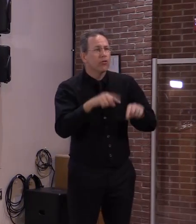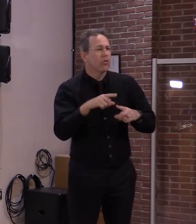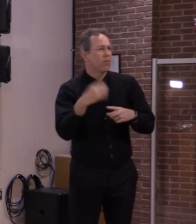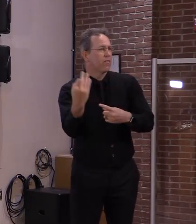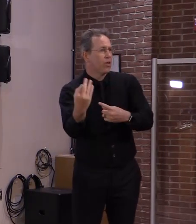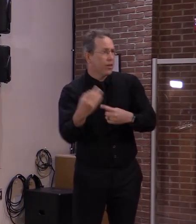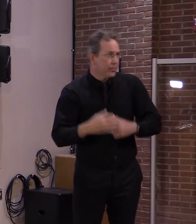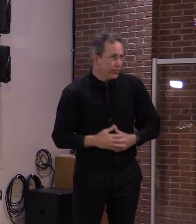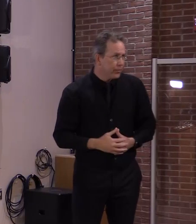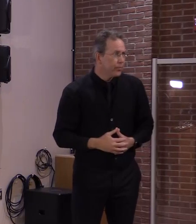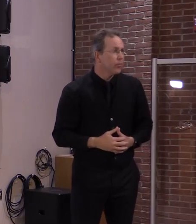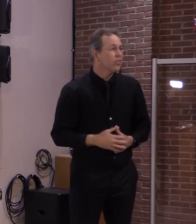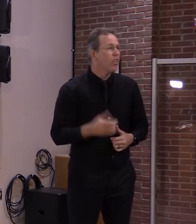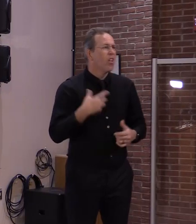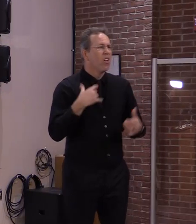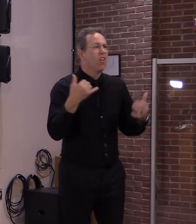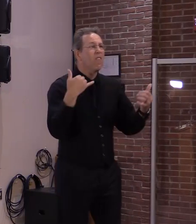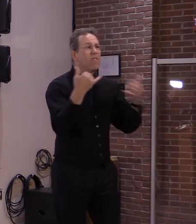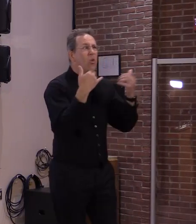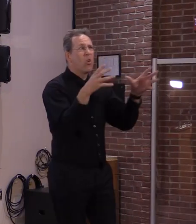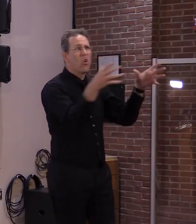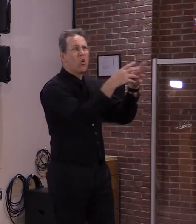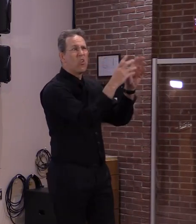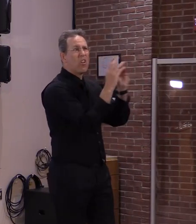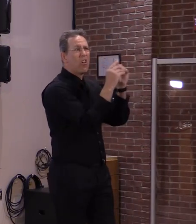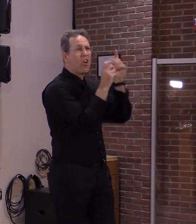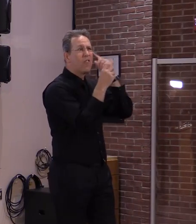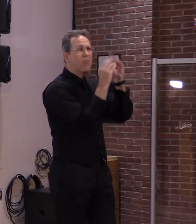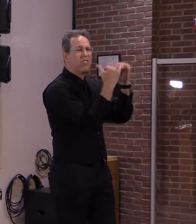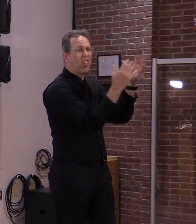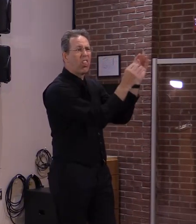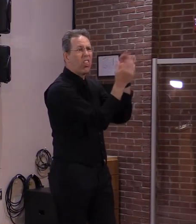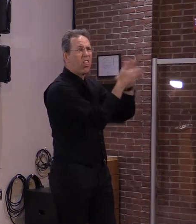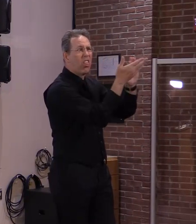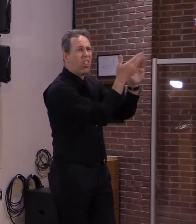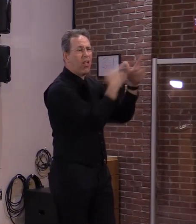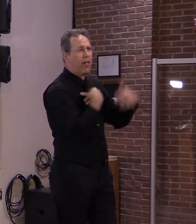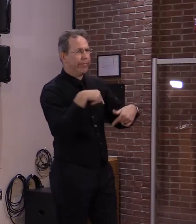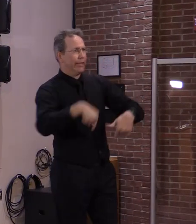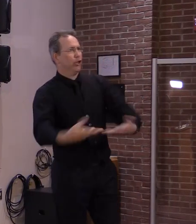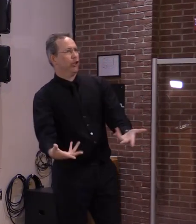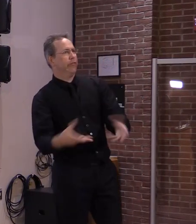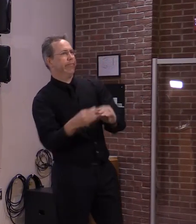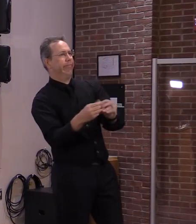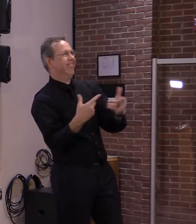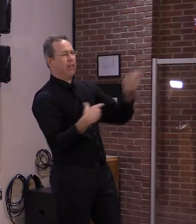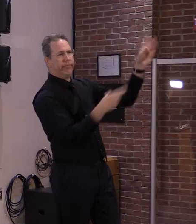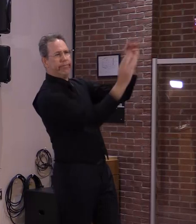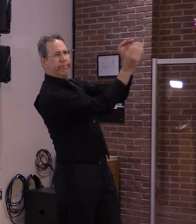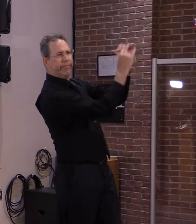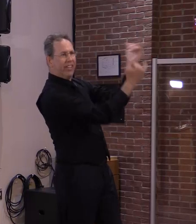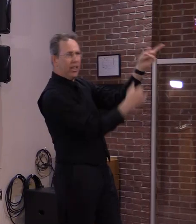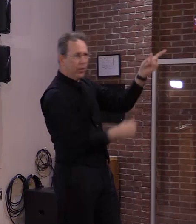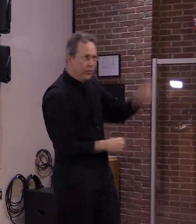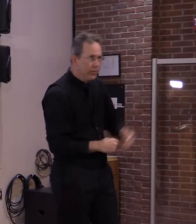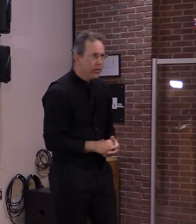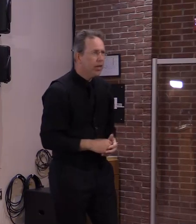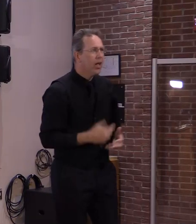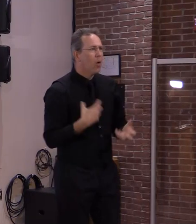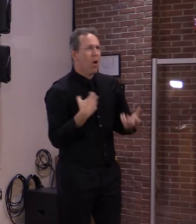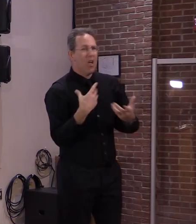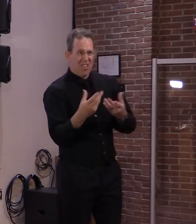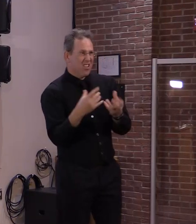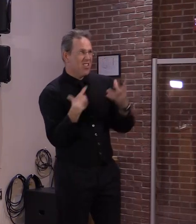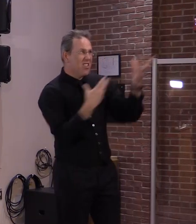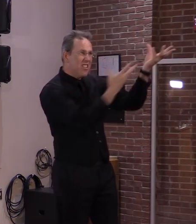on at this point. But that's what I wanted to get for information to update all of you.